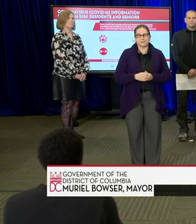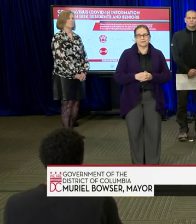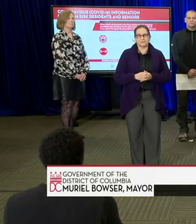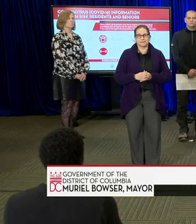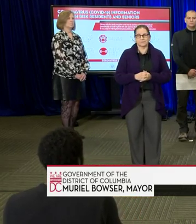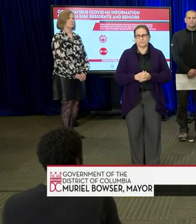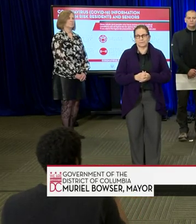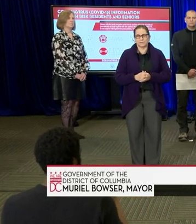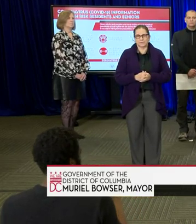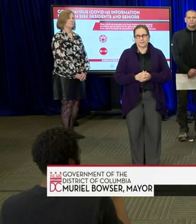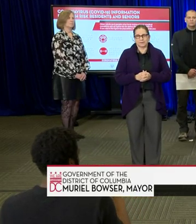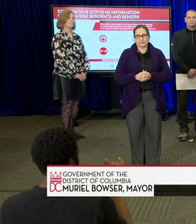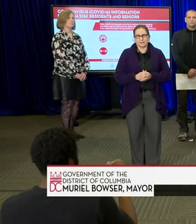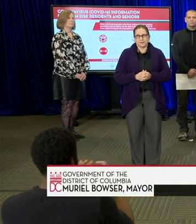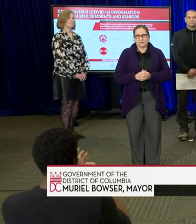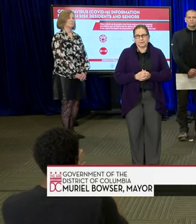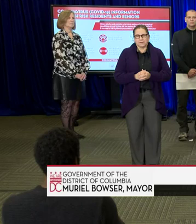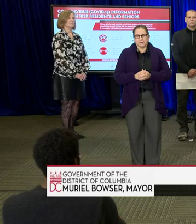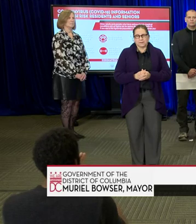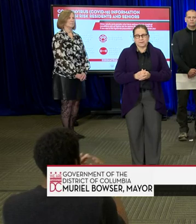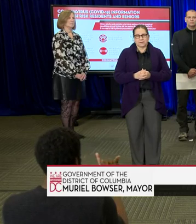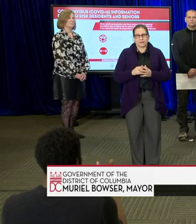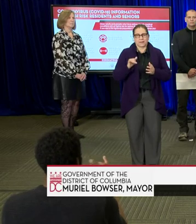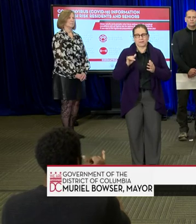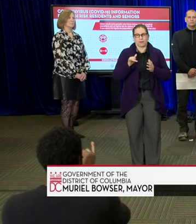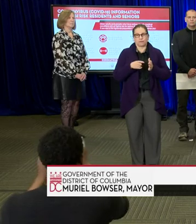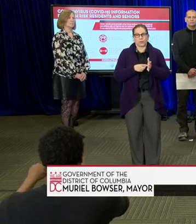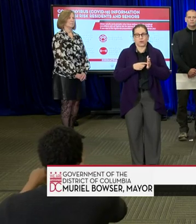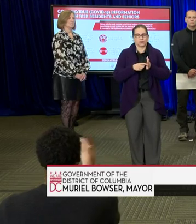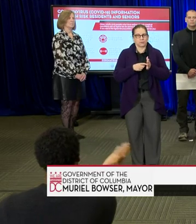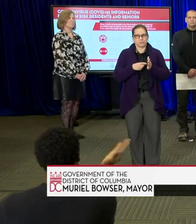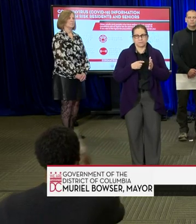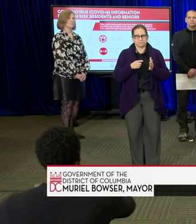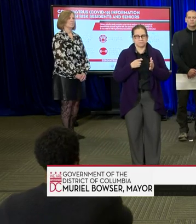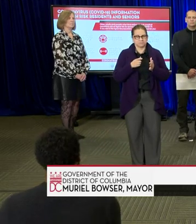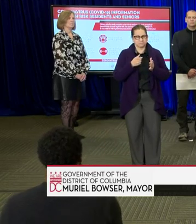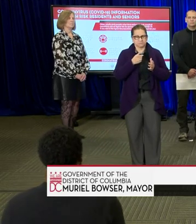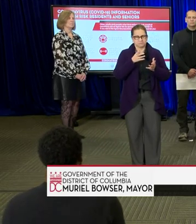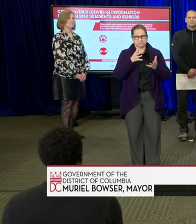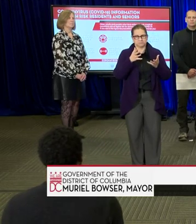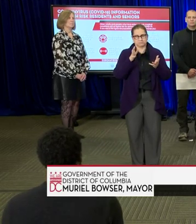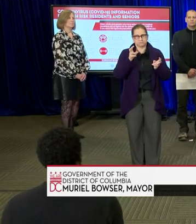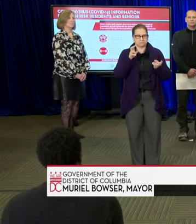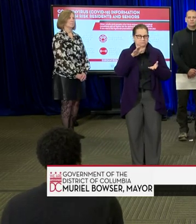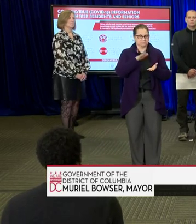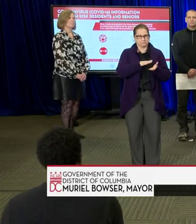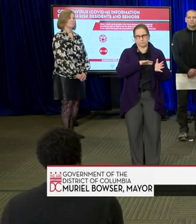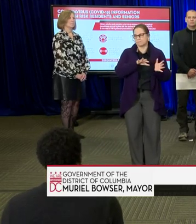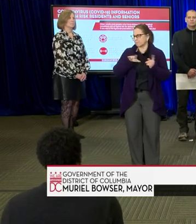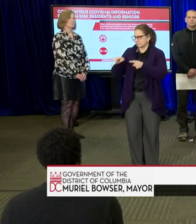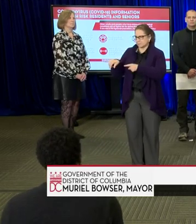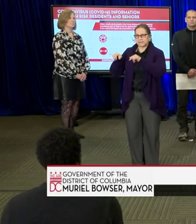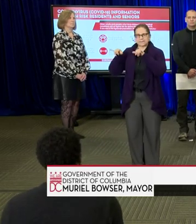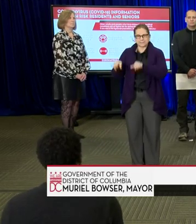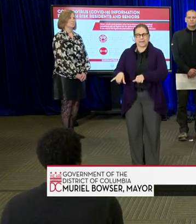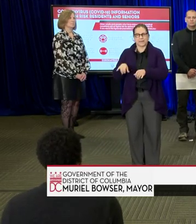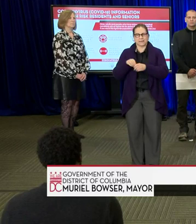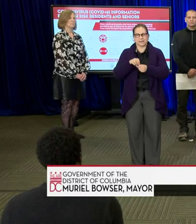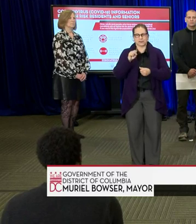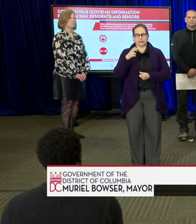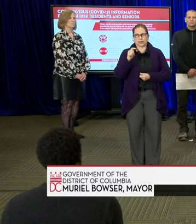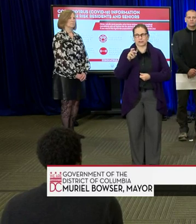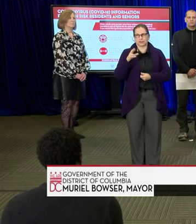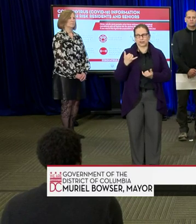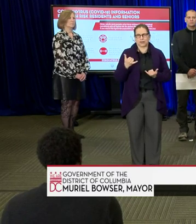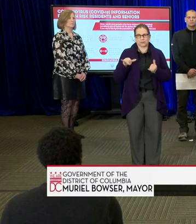eliminated that requirement during the public health emergency, mostly so that. For the same reasons, we're trying